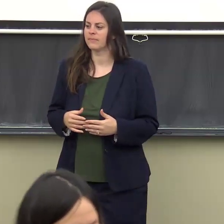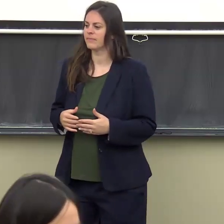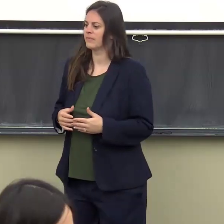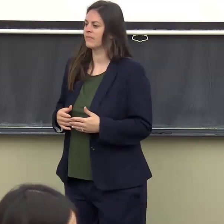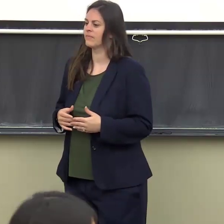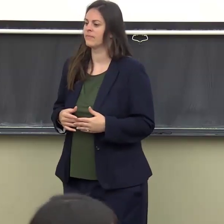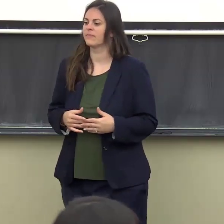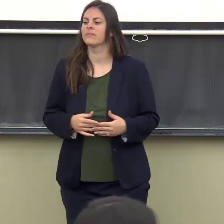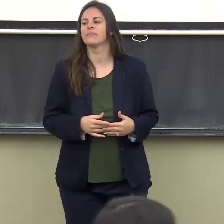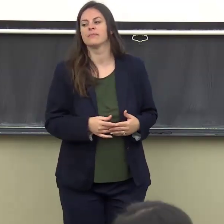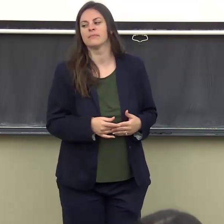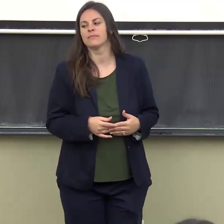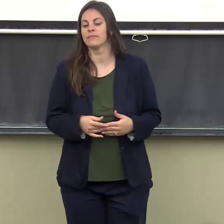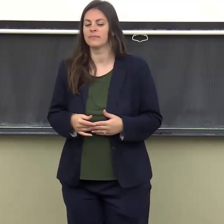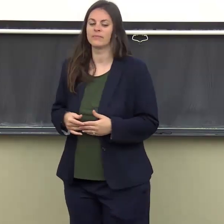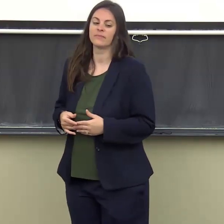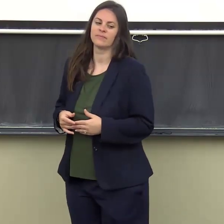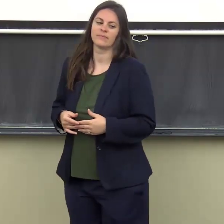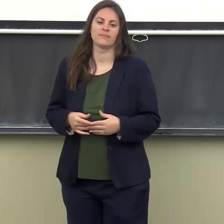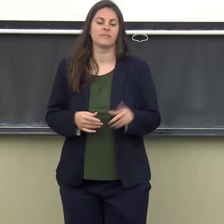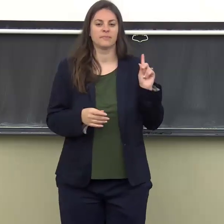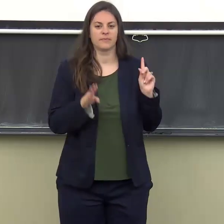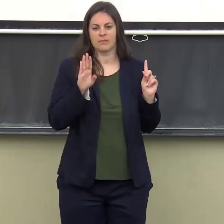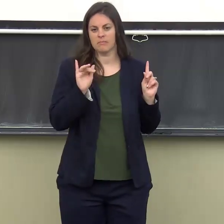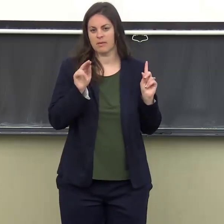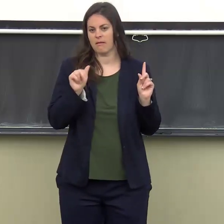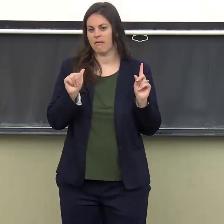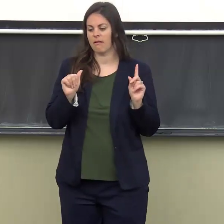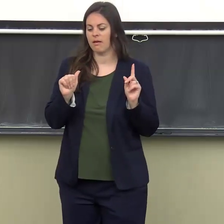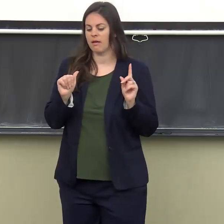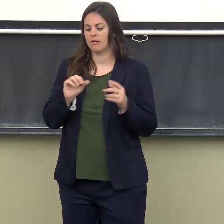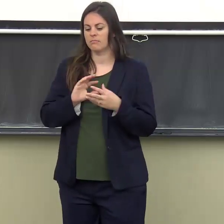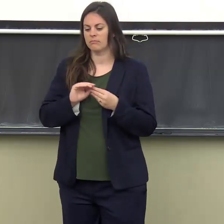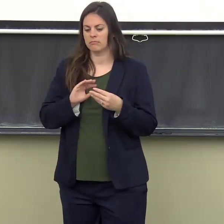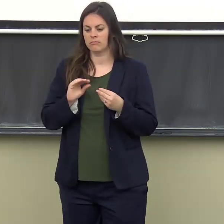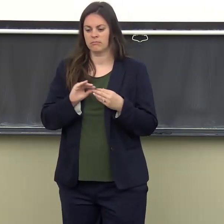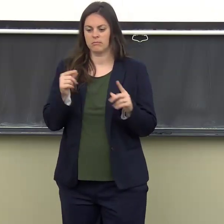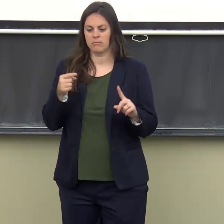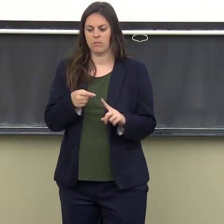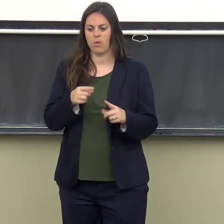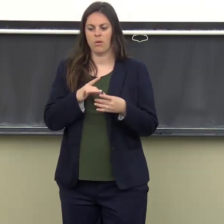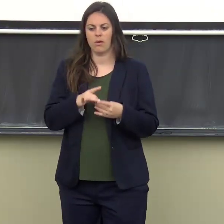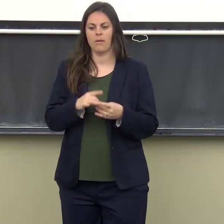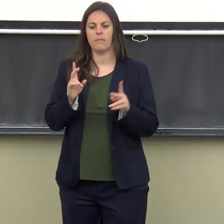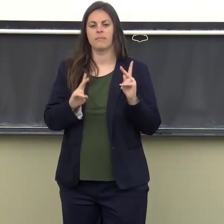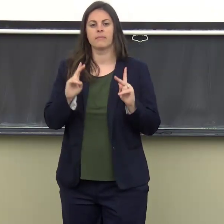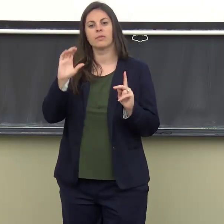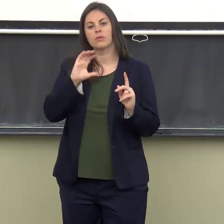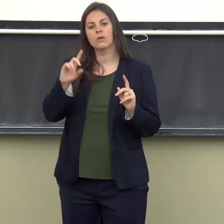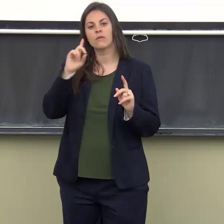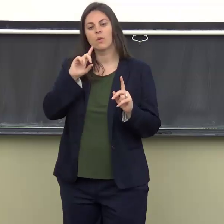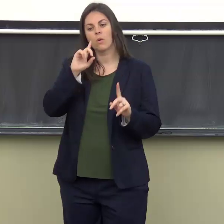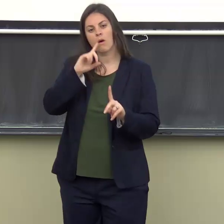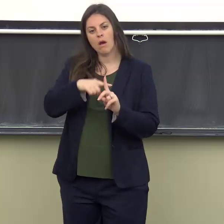I wanted to the point that Bianca just made regarding the people looking for